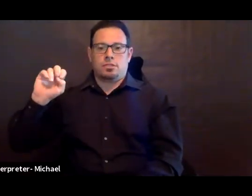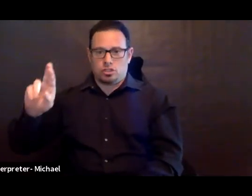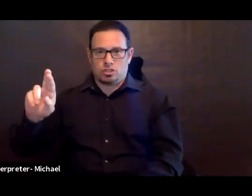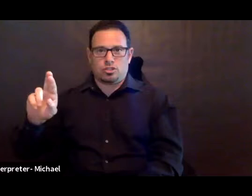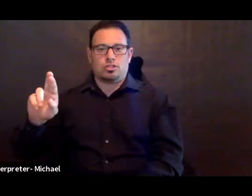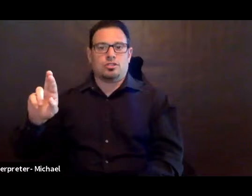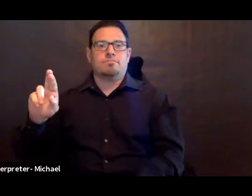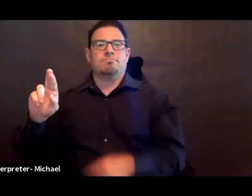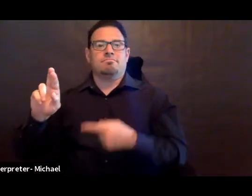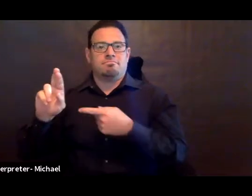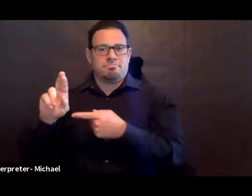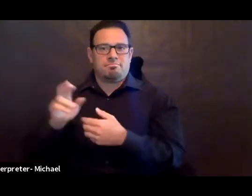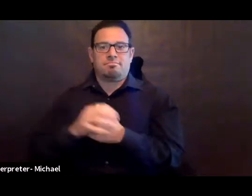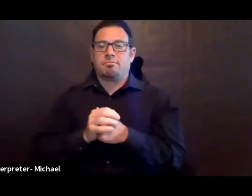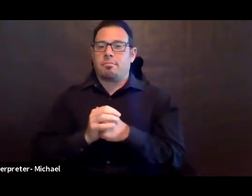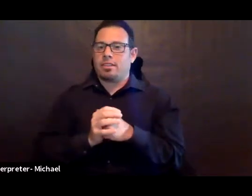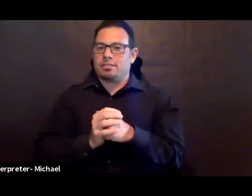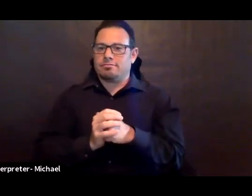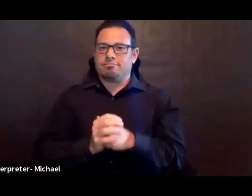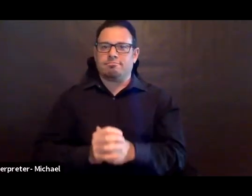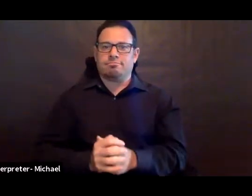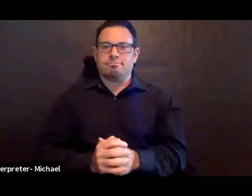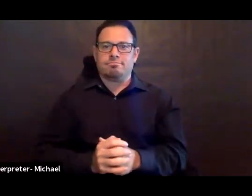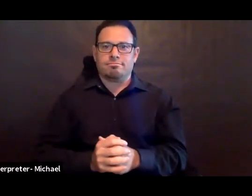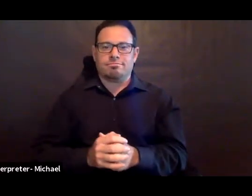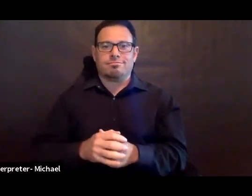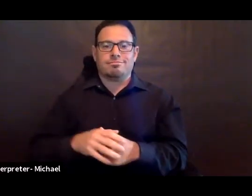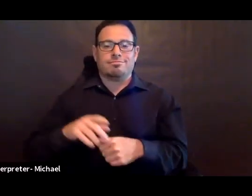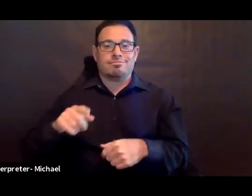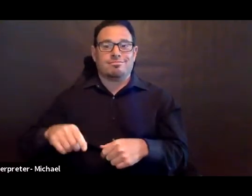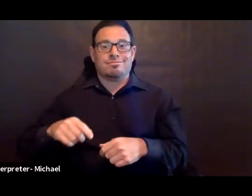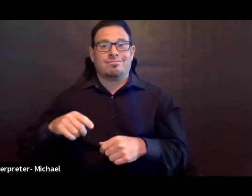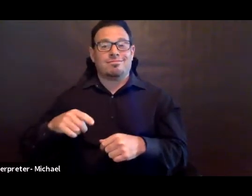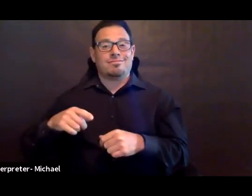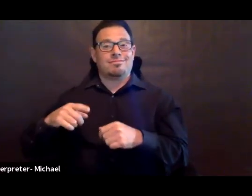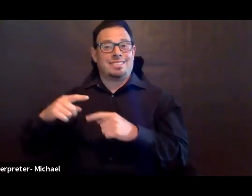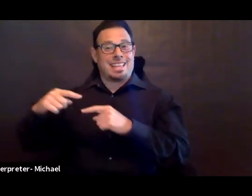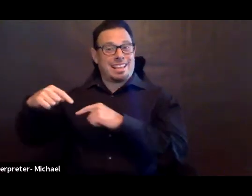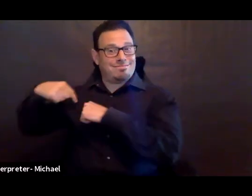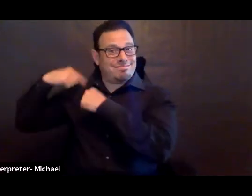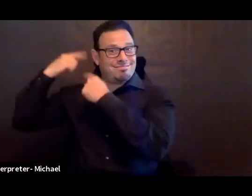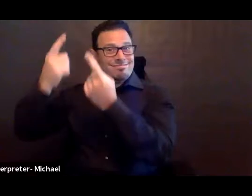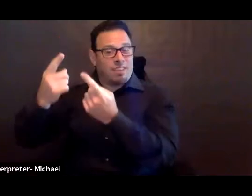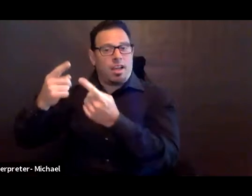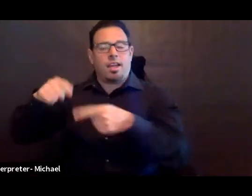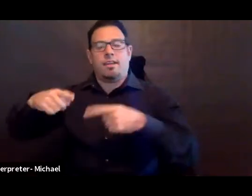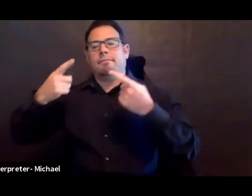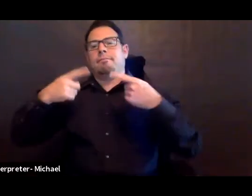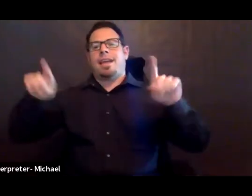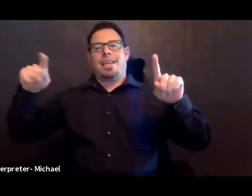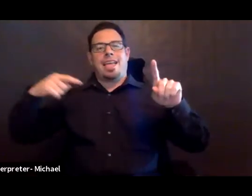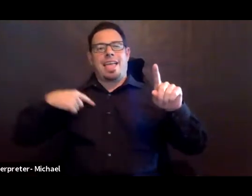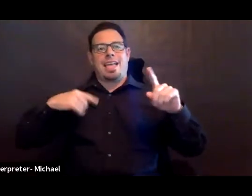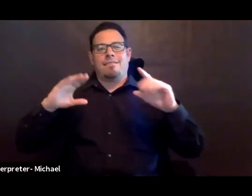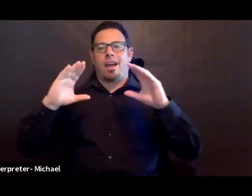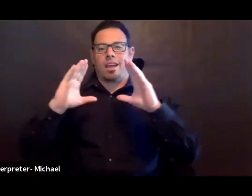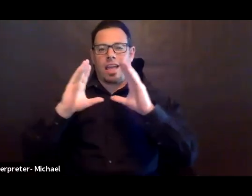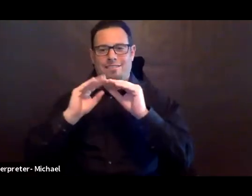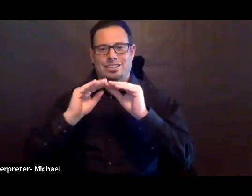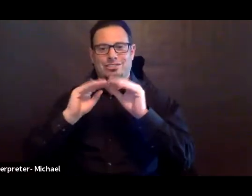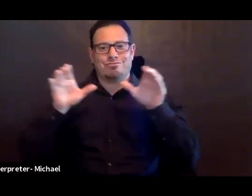first briefing call in several weeks, and while we don't have a big announcement to make in this call, we thought it was a good time to schedule a briefing since we've been getting a lot of similar